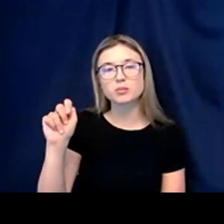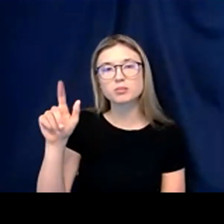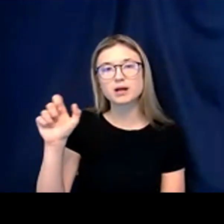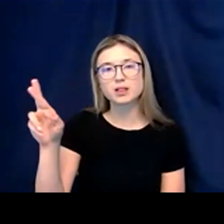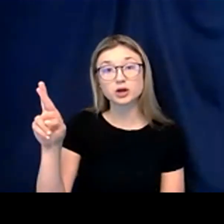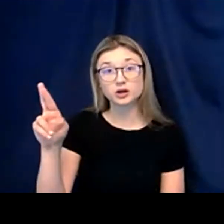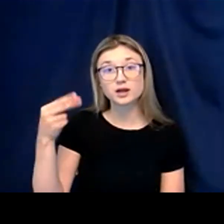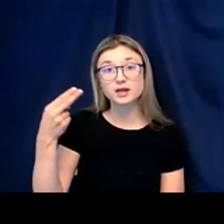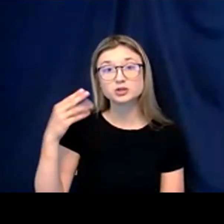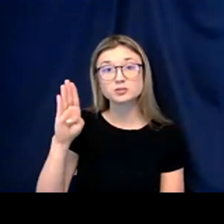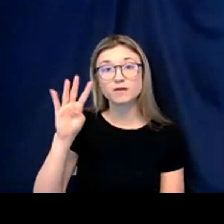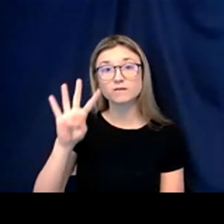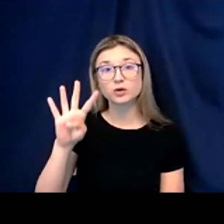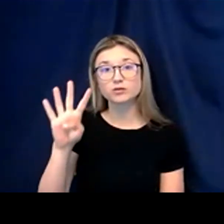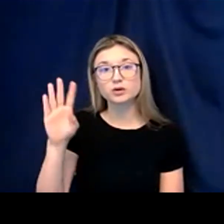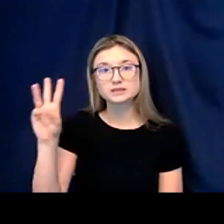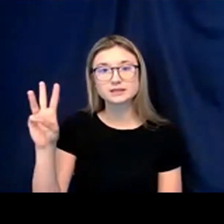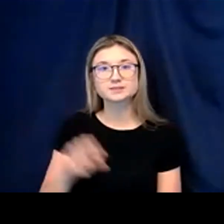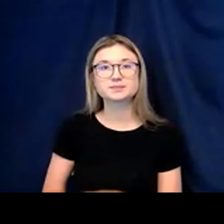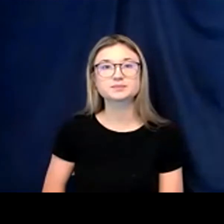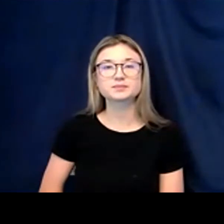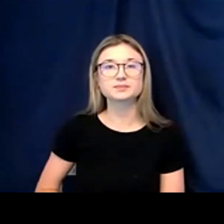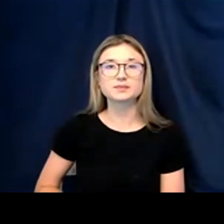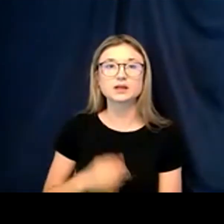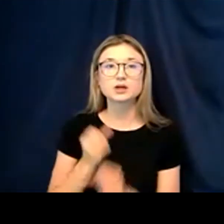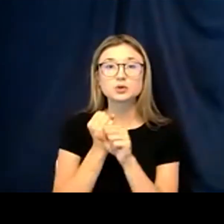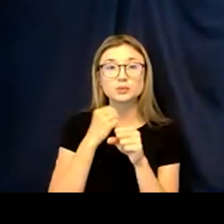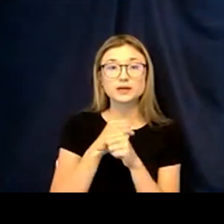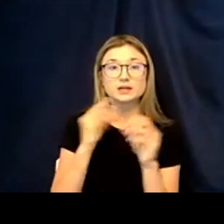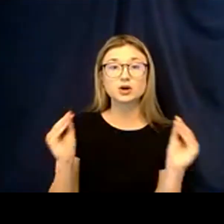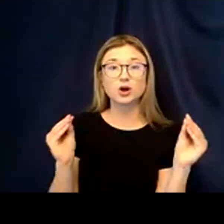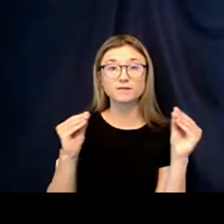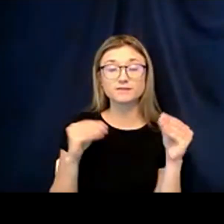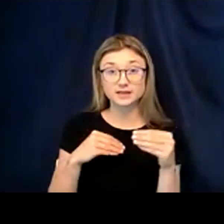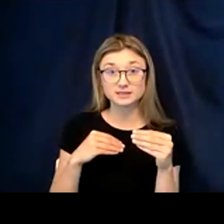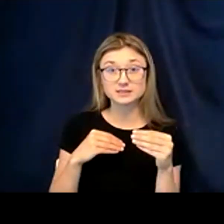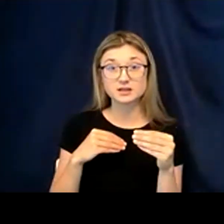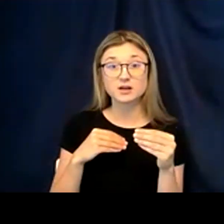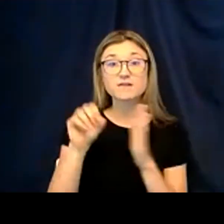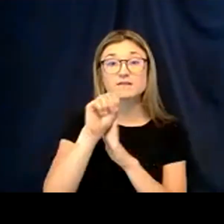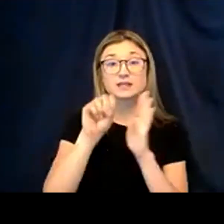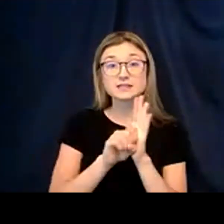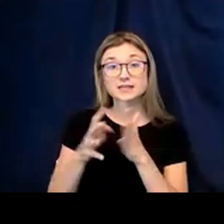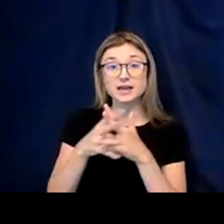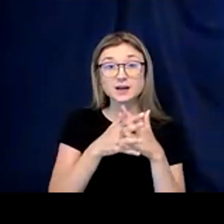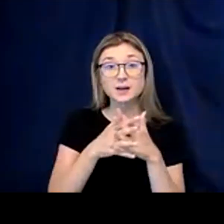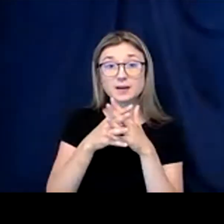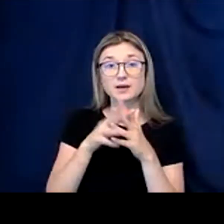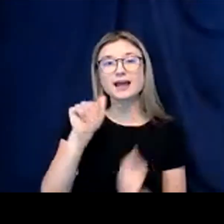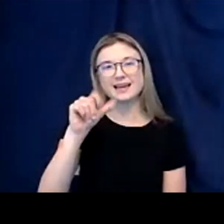Bill 446, which creates the Office of the State Americans with Disabilities Act